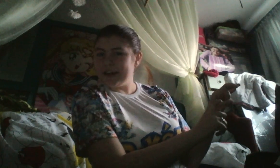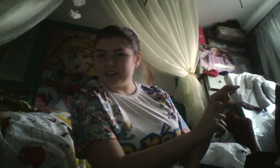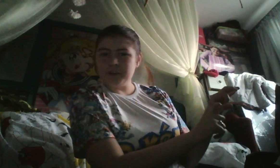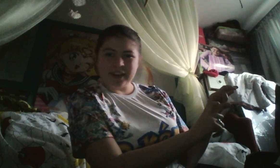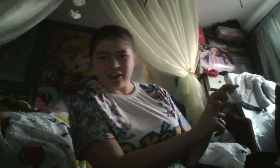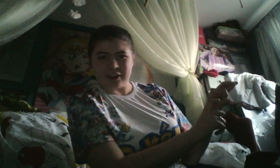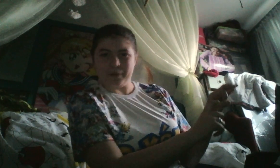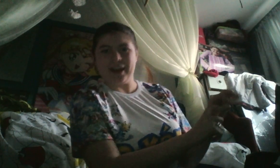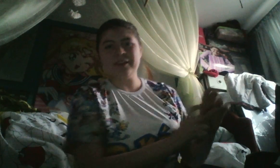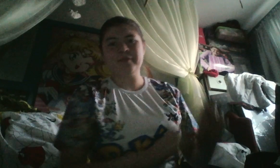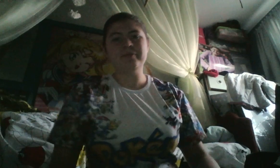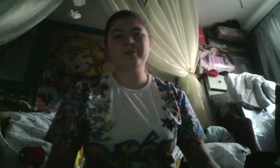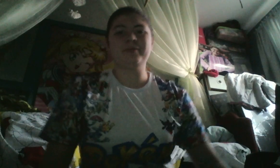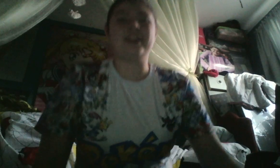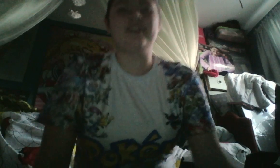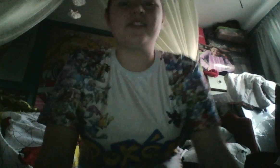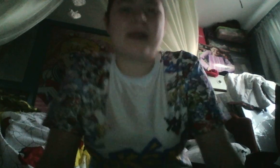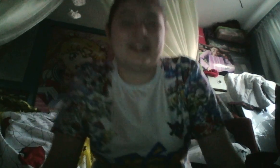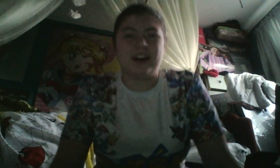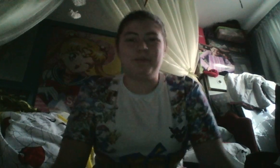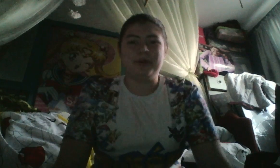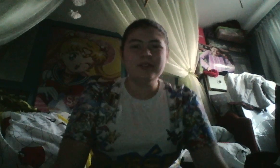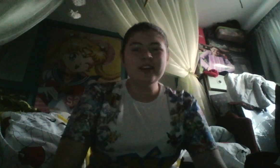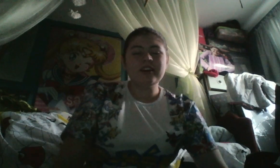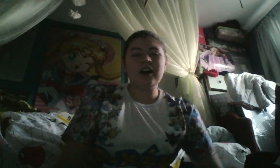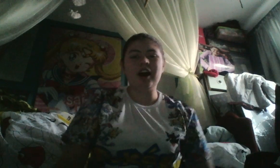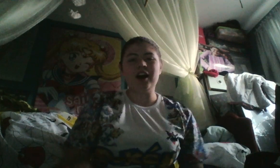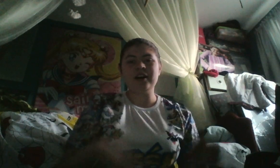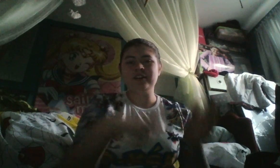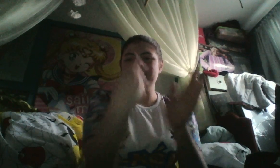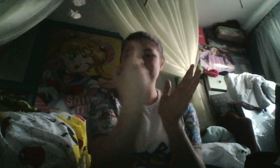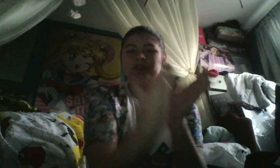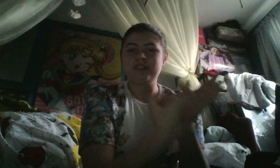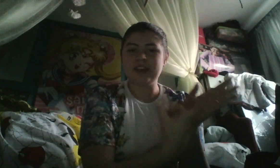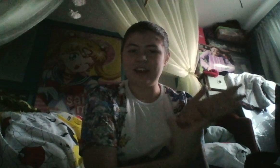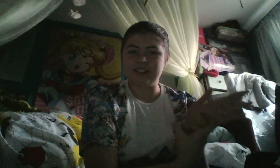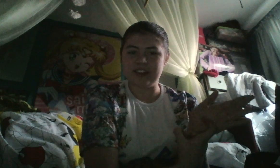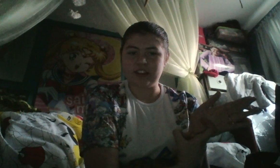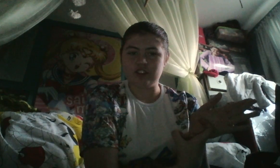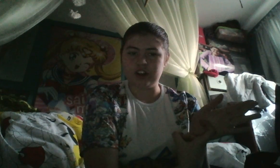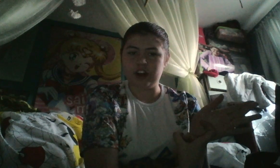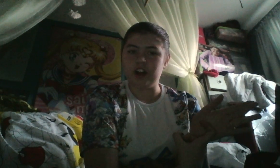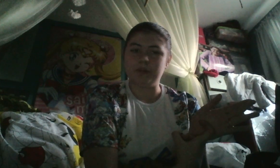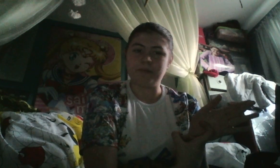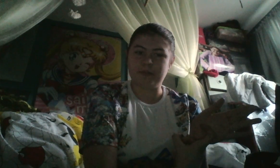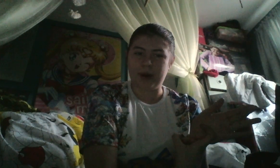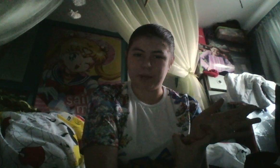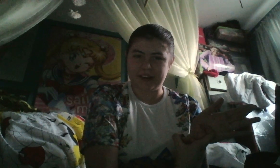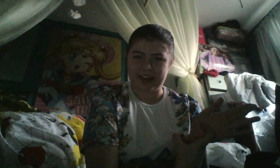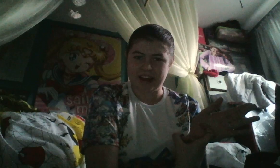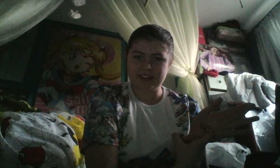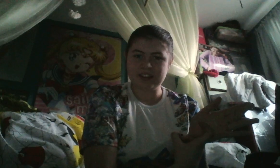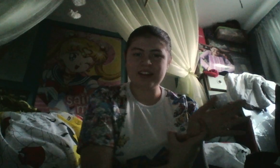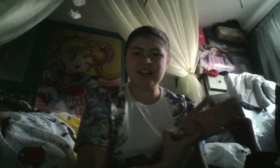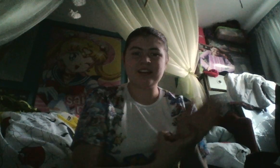or a peacock in a way. I know it was a bad example. R is the drawn R on the palm of the hand.